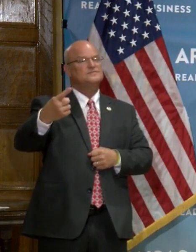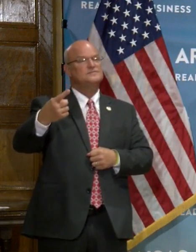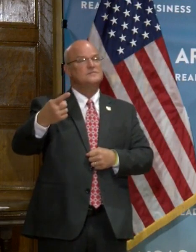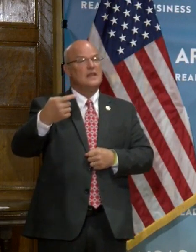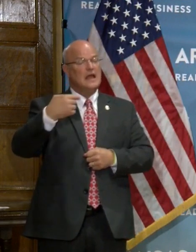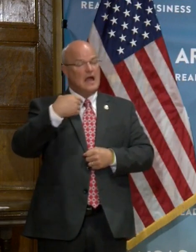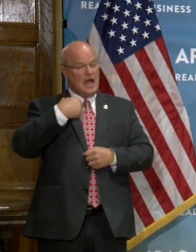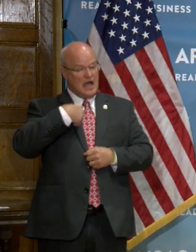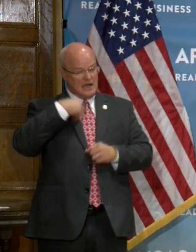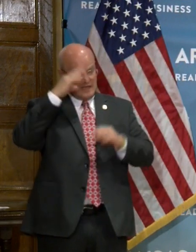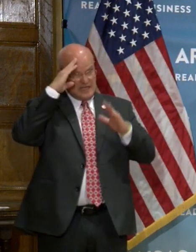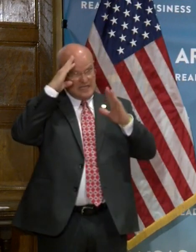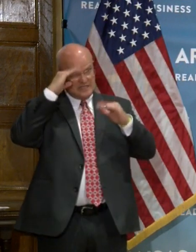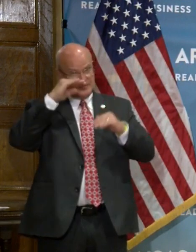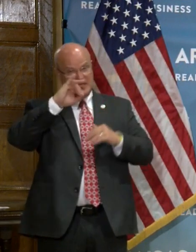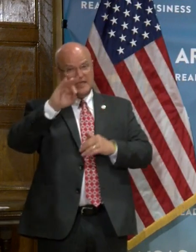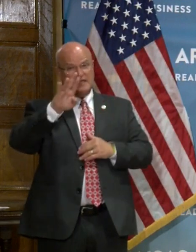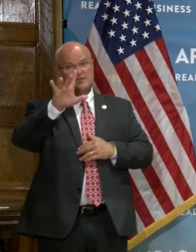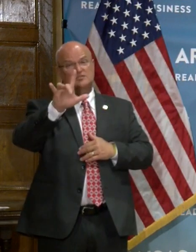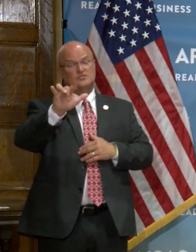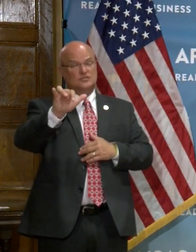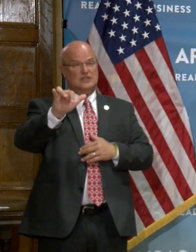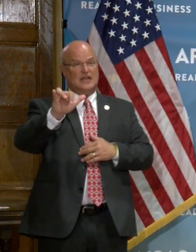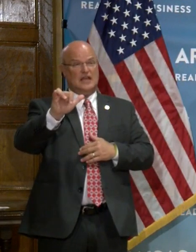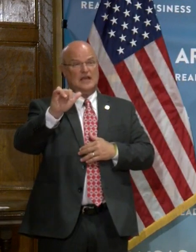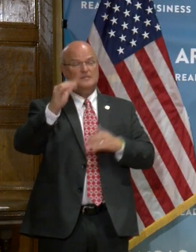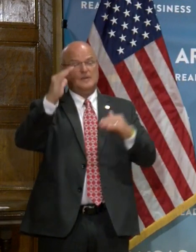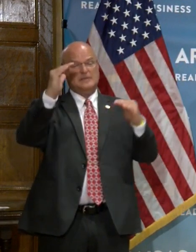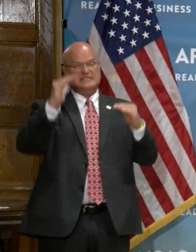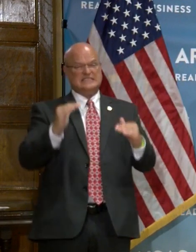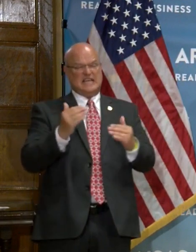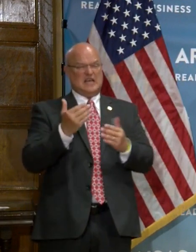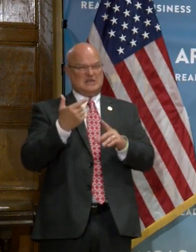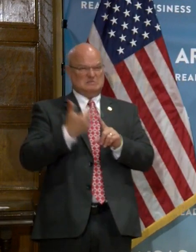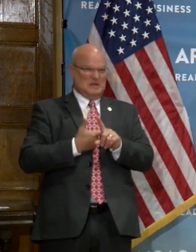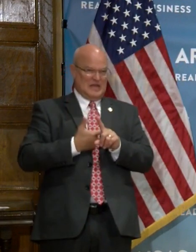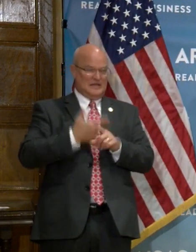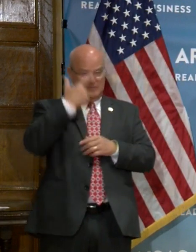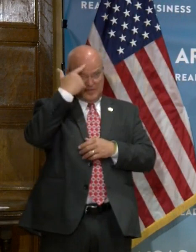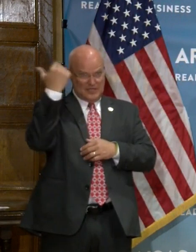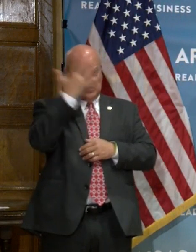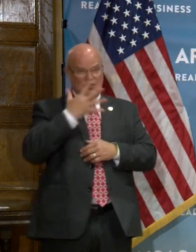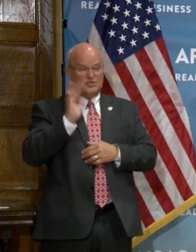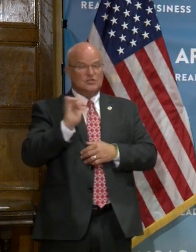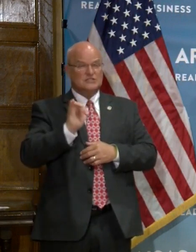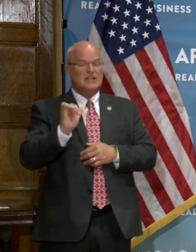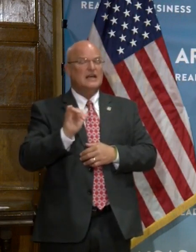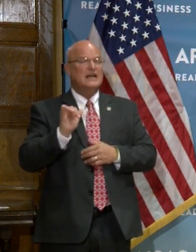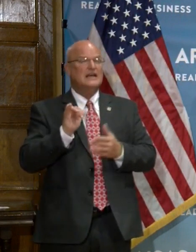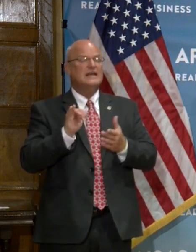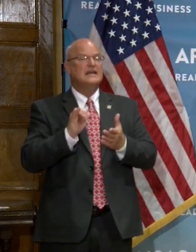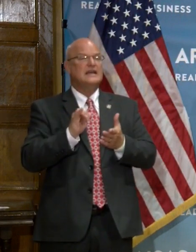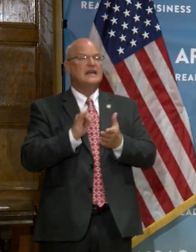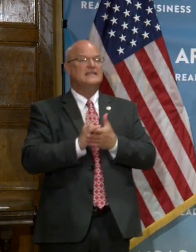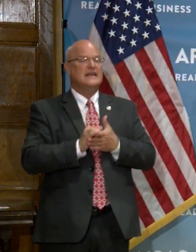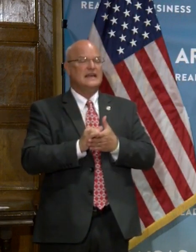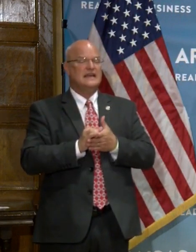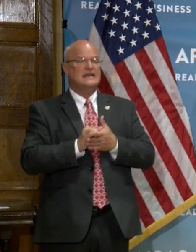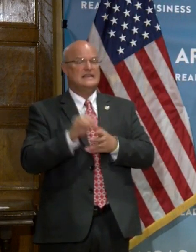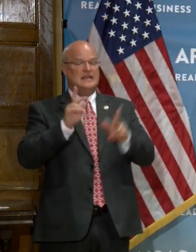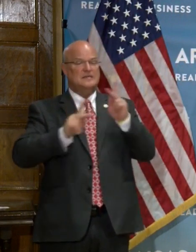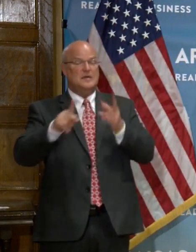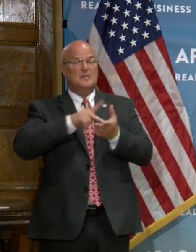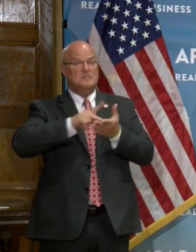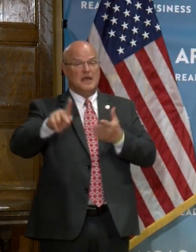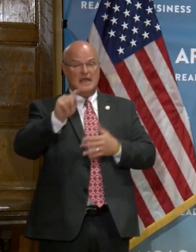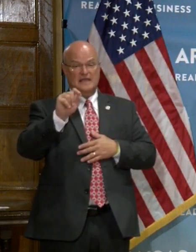I expect that July could be a down month just because it looks like individuals paid